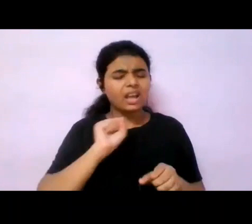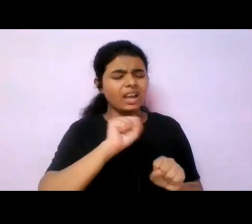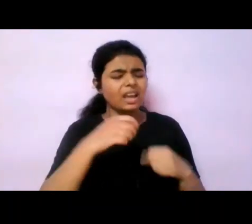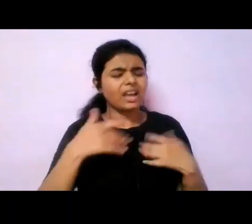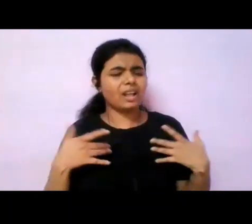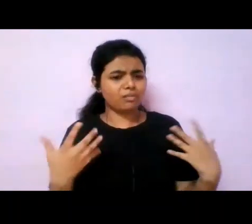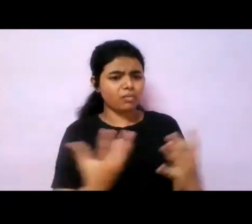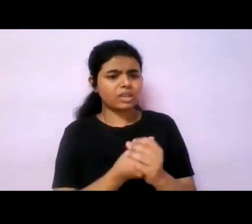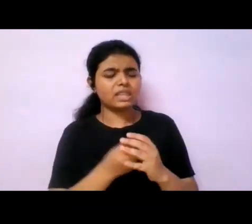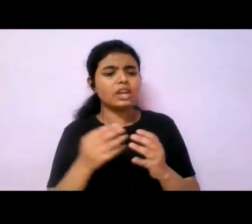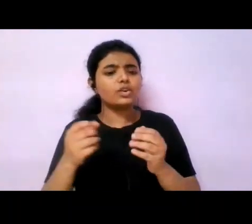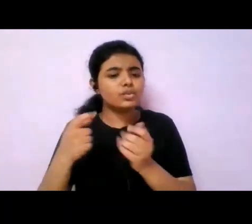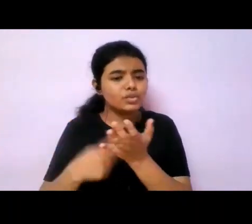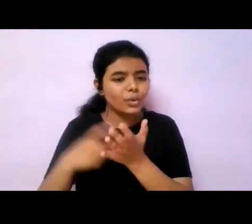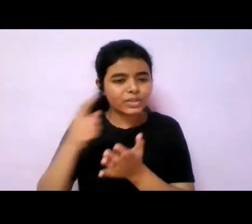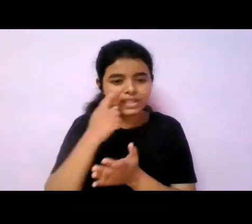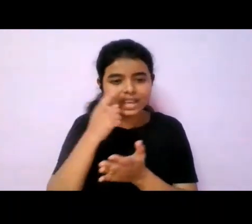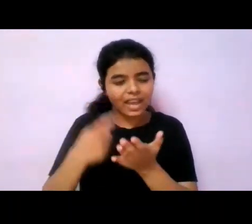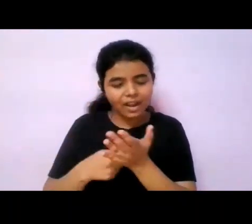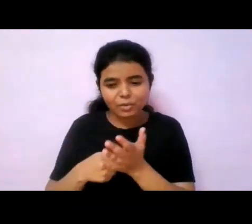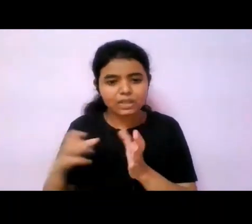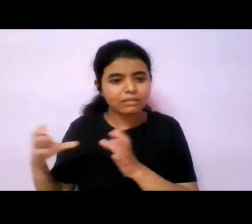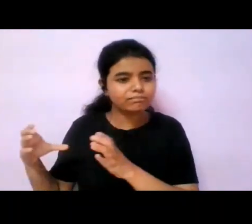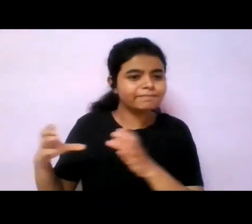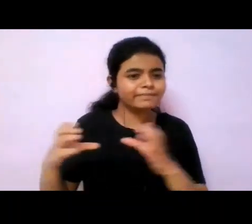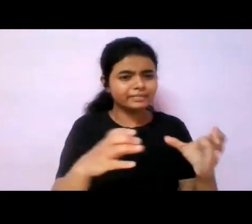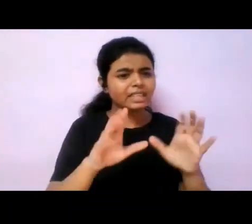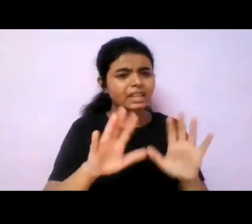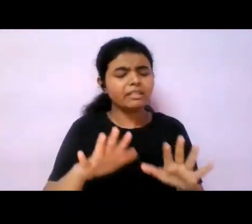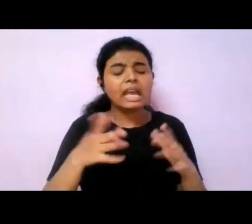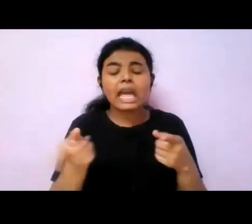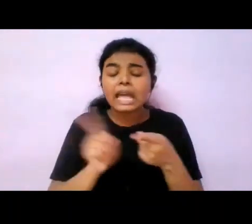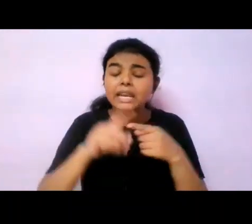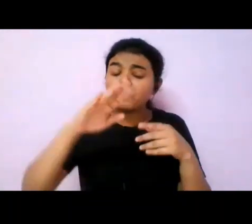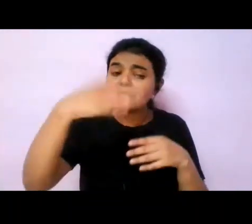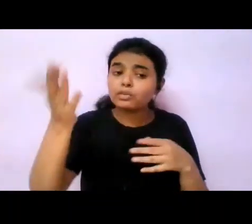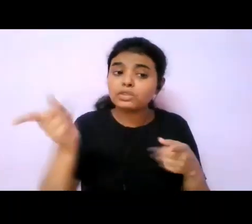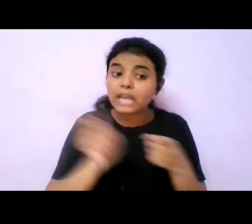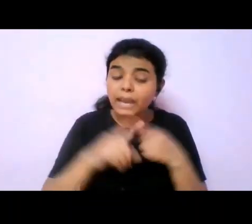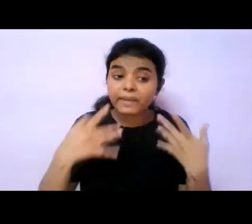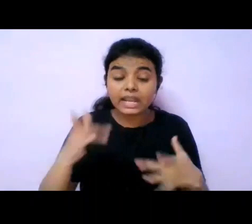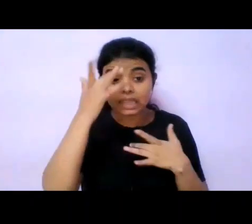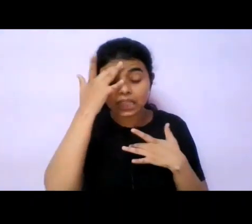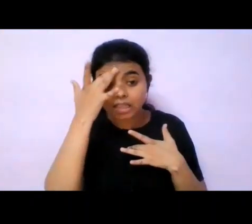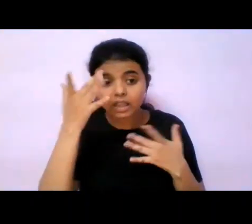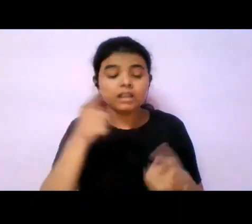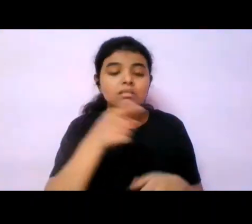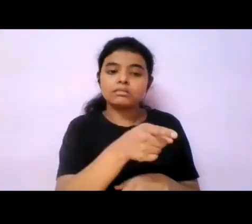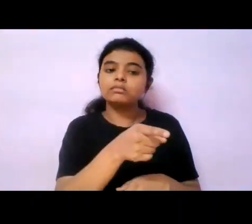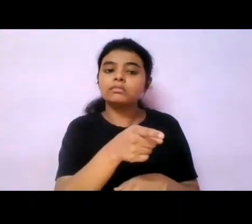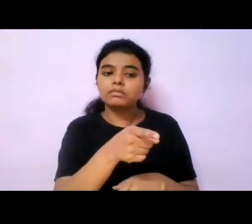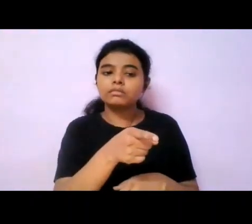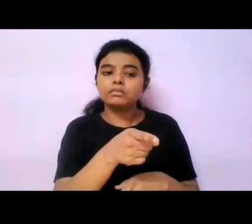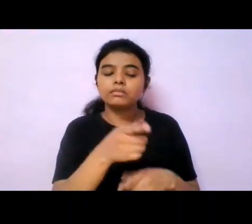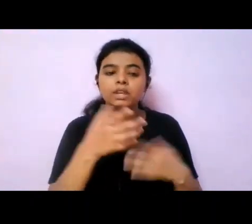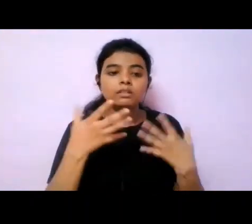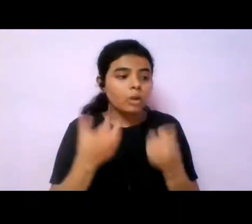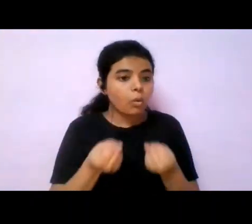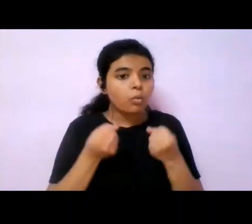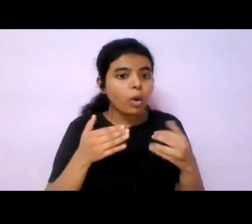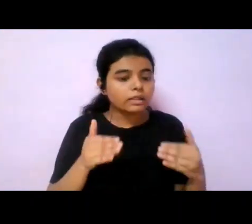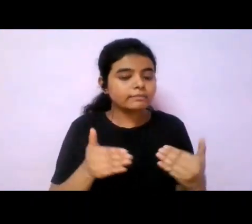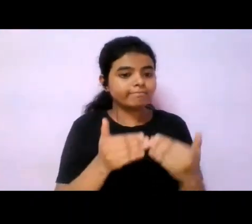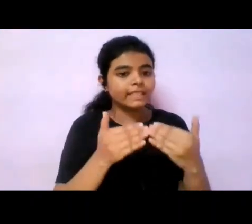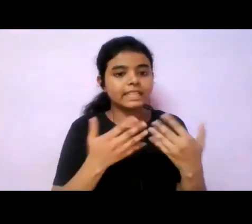Dorothy shouts. And the next time you think about grounding one of our members, then you might want to speak to us